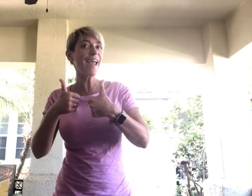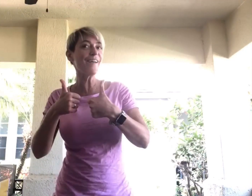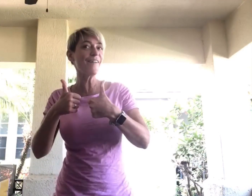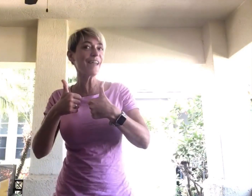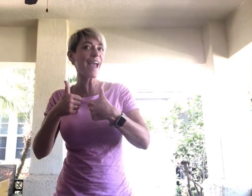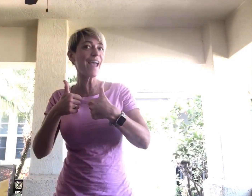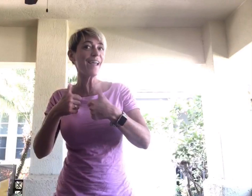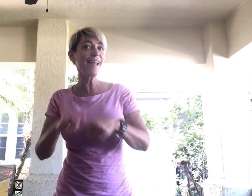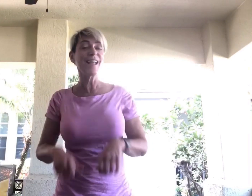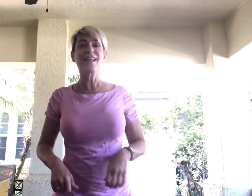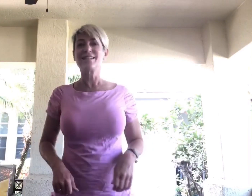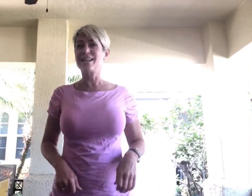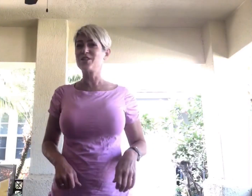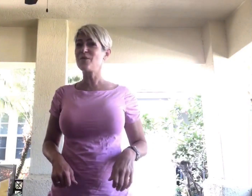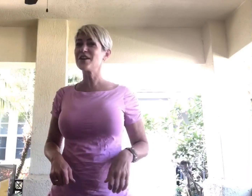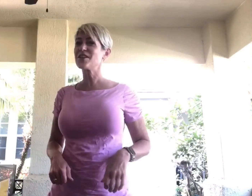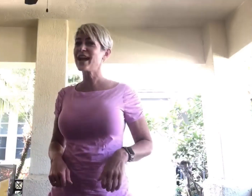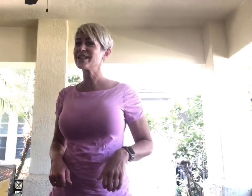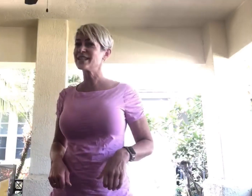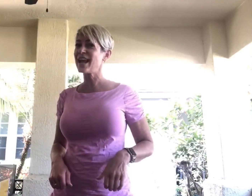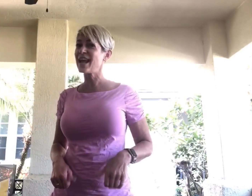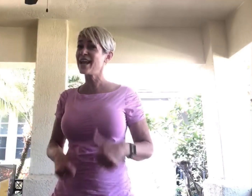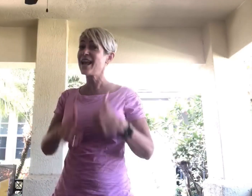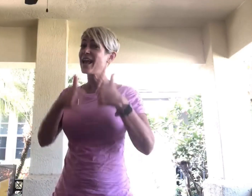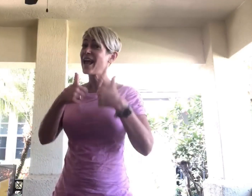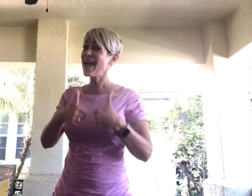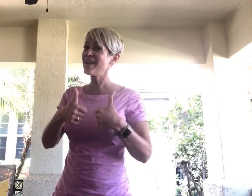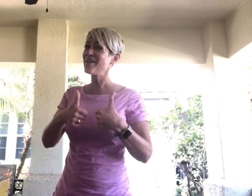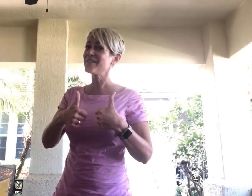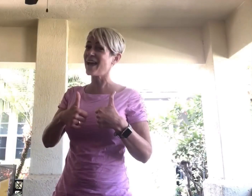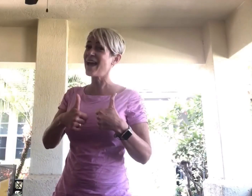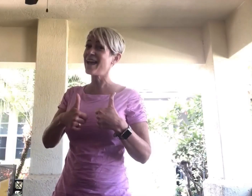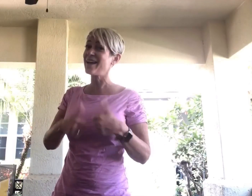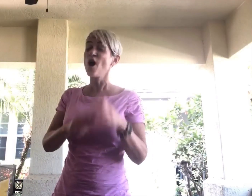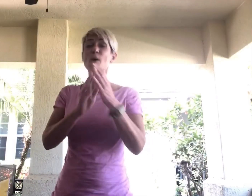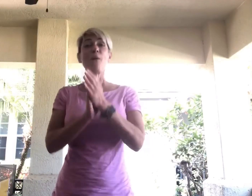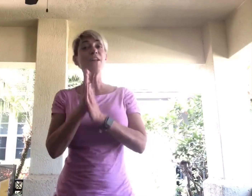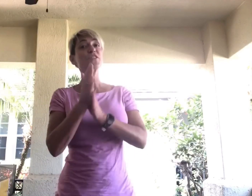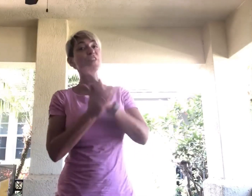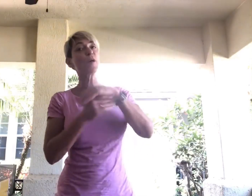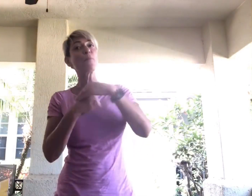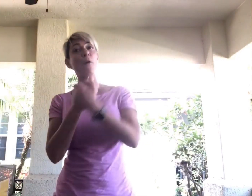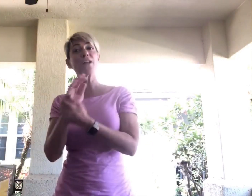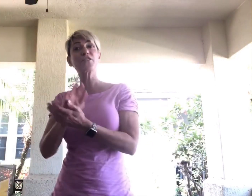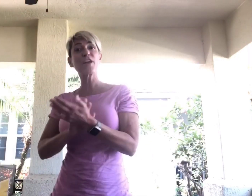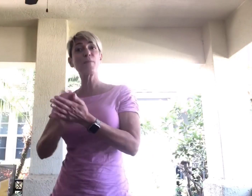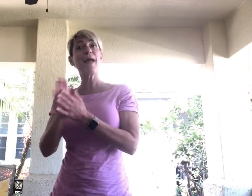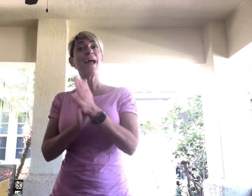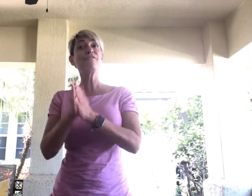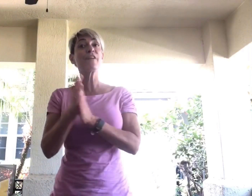A-OK. Did you wash your hands today? A-OK. Wash them every